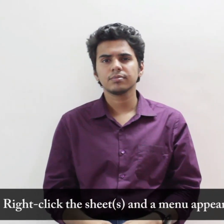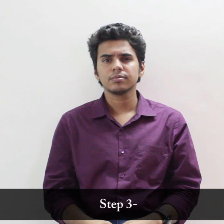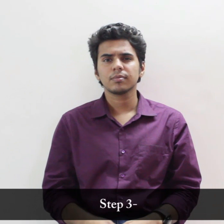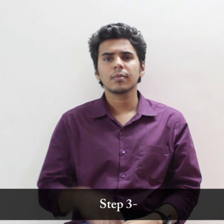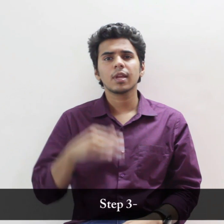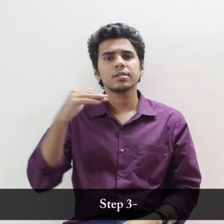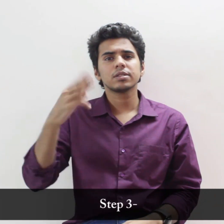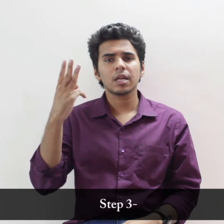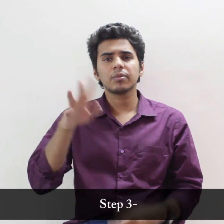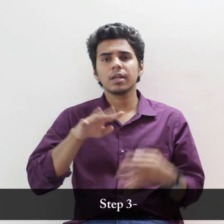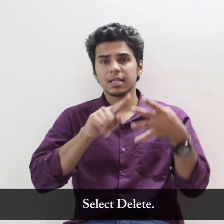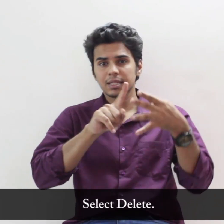Step 3. Select Delete.